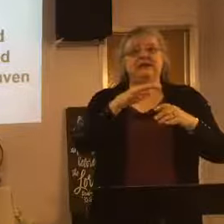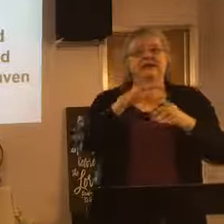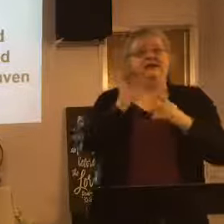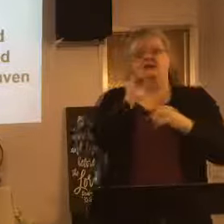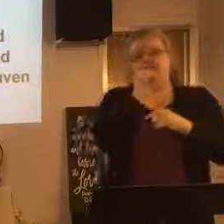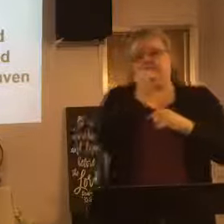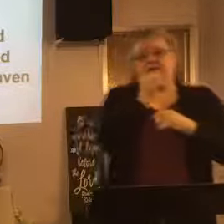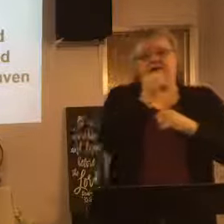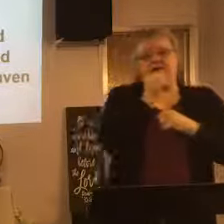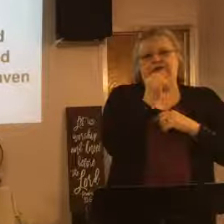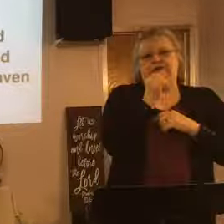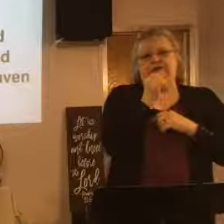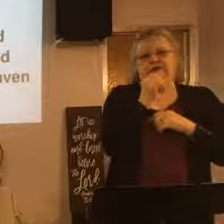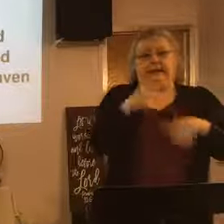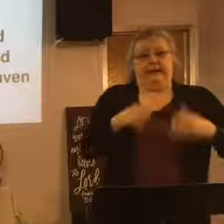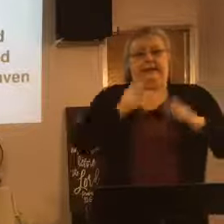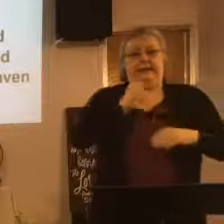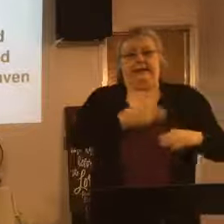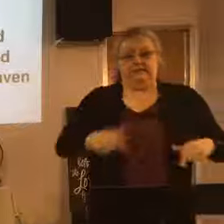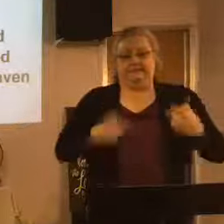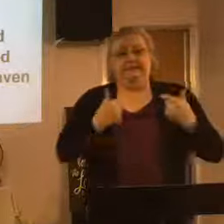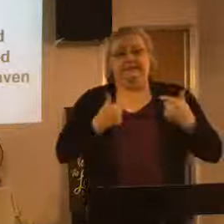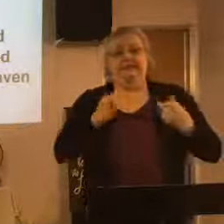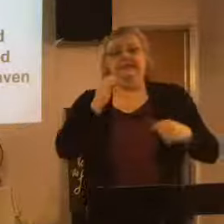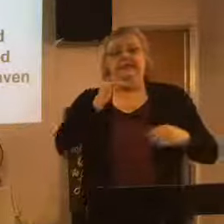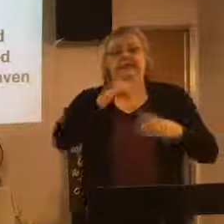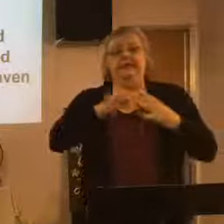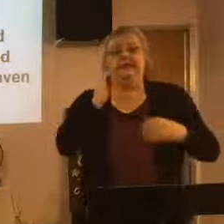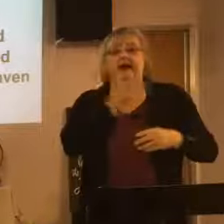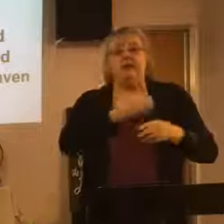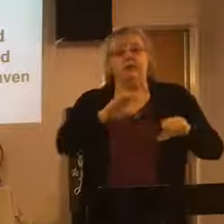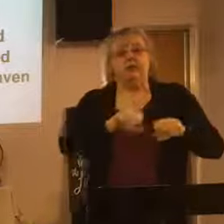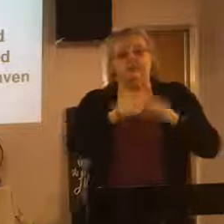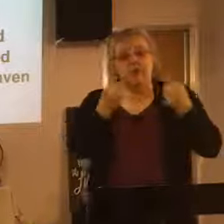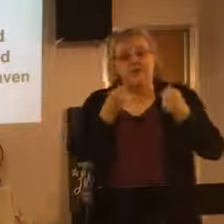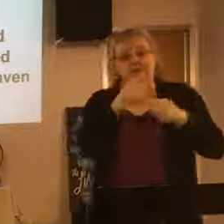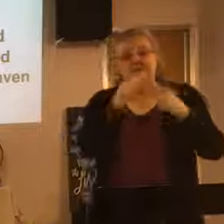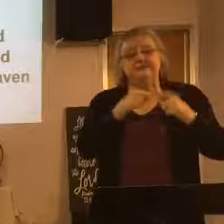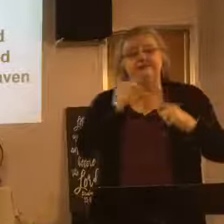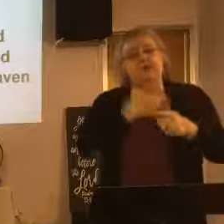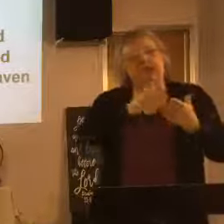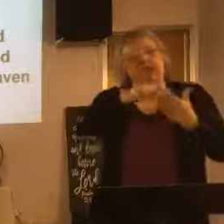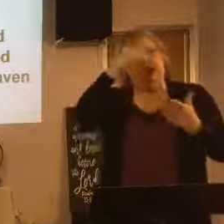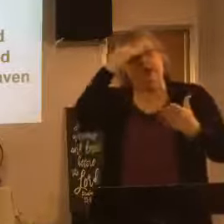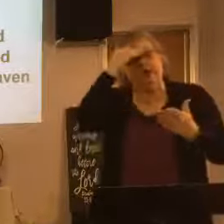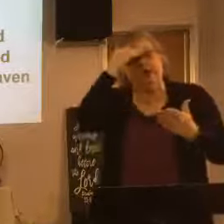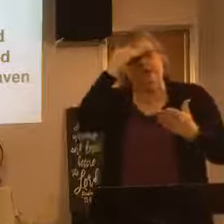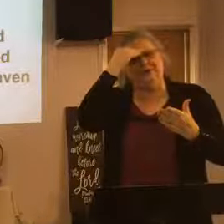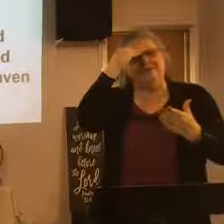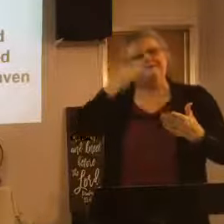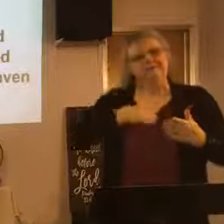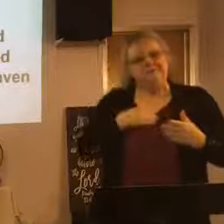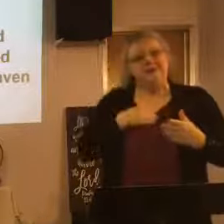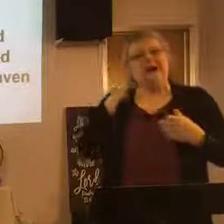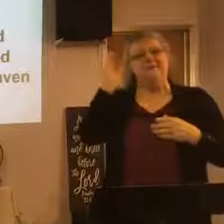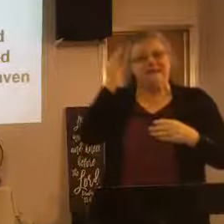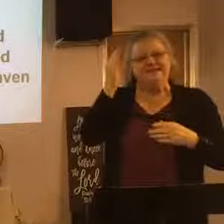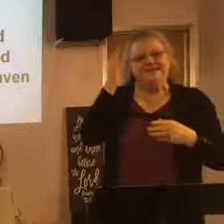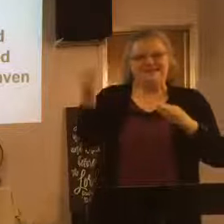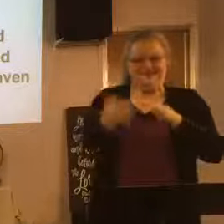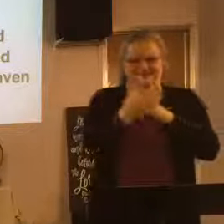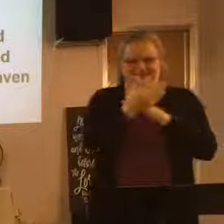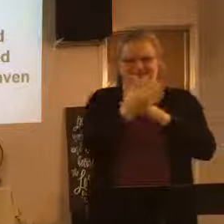to. He can let us live in our brokenness until we learn lessons. And so that's my on-point message the whole